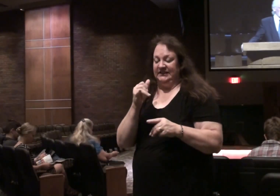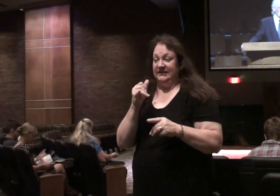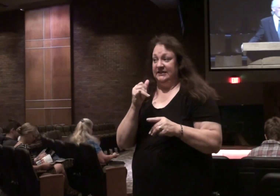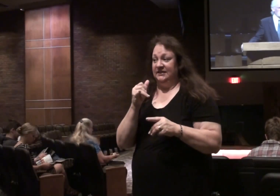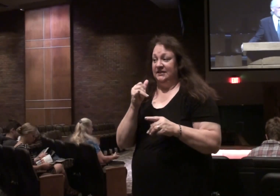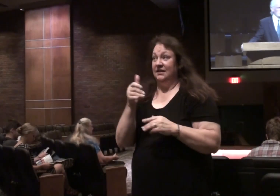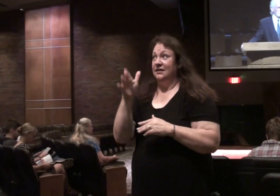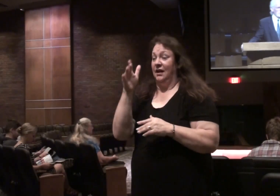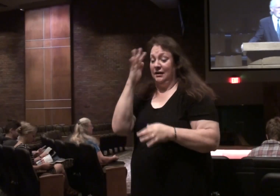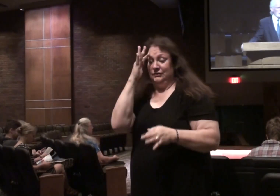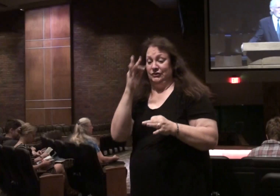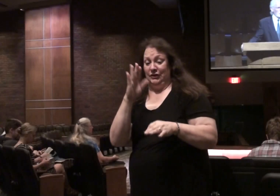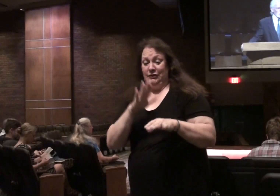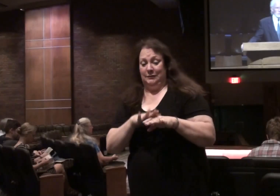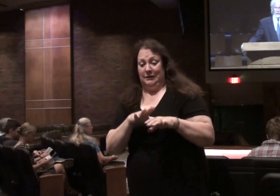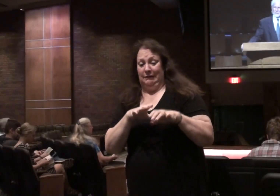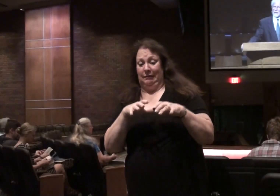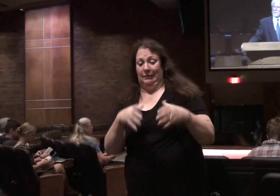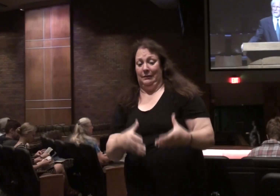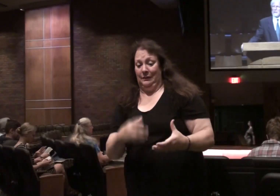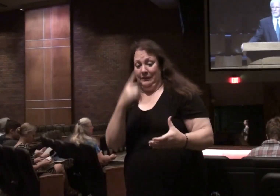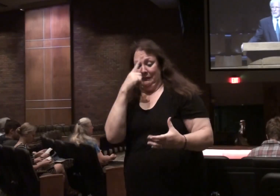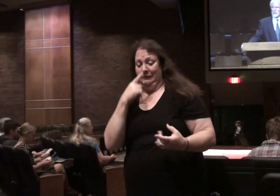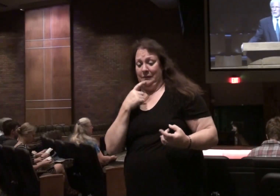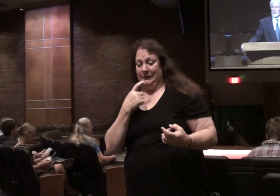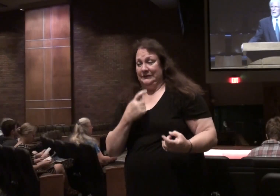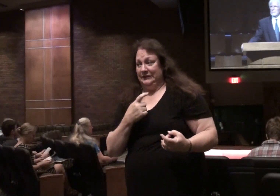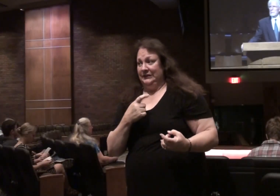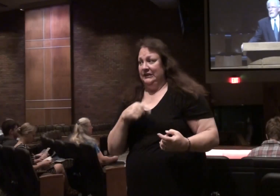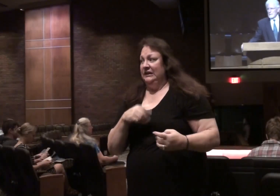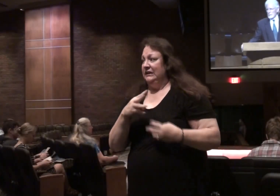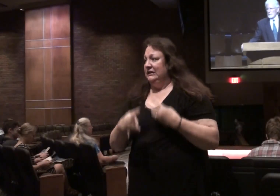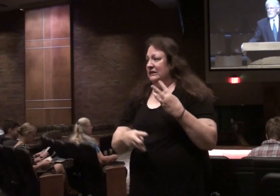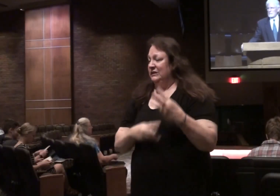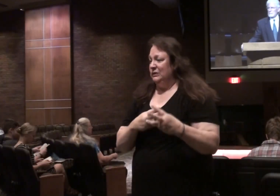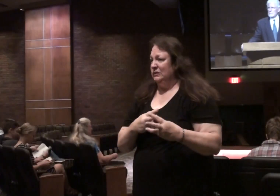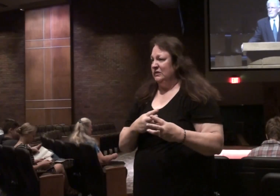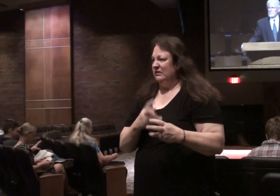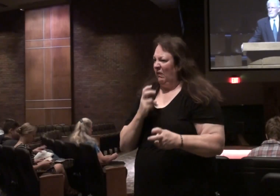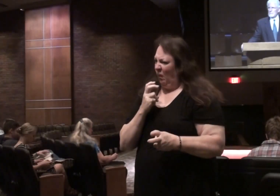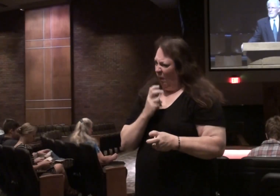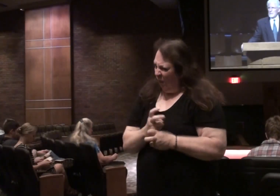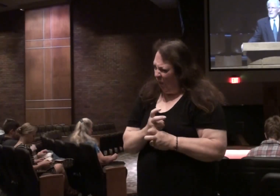sin. A world that can be difficult and unpleasant,